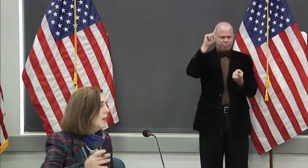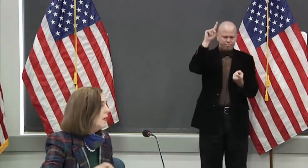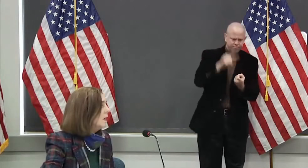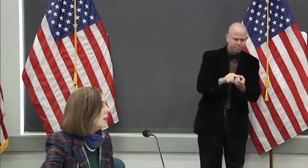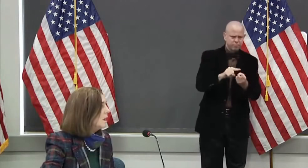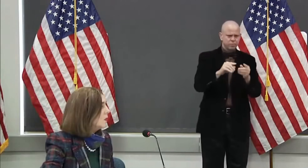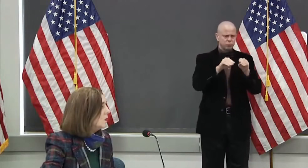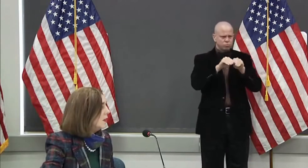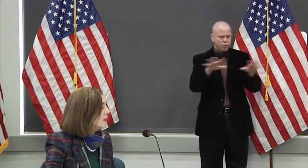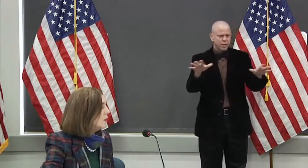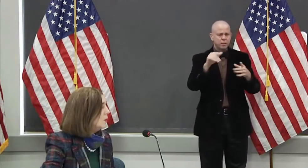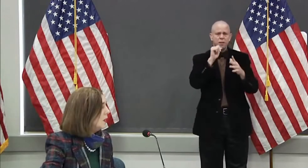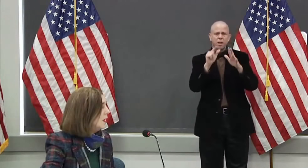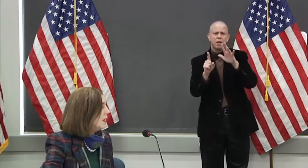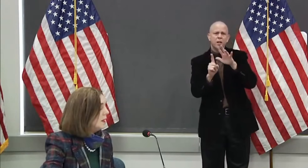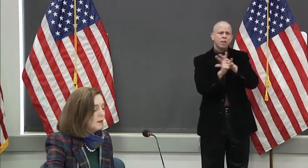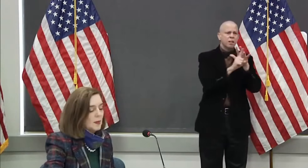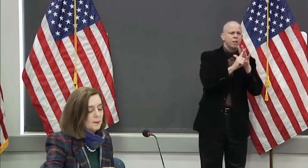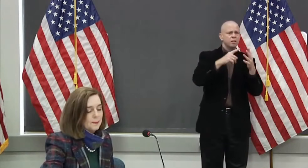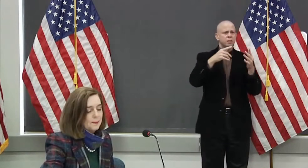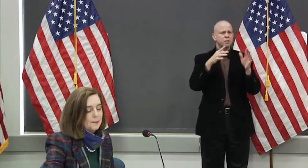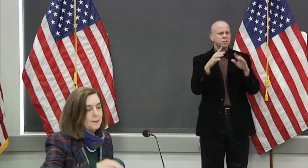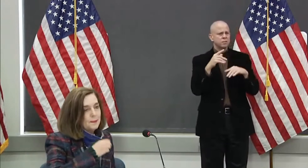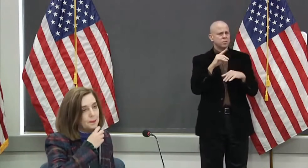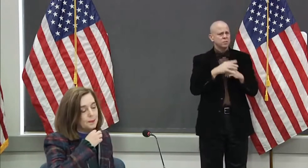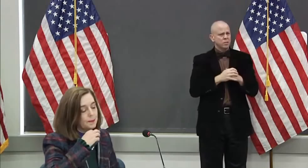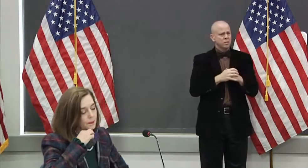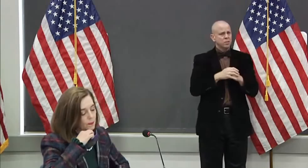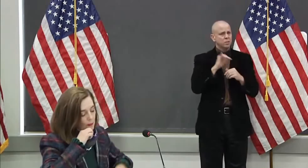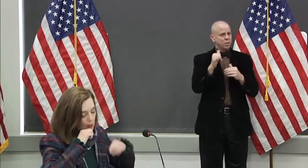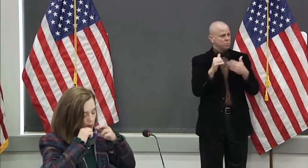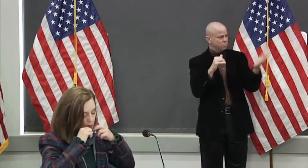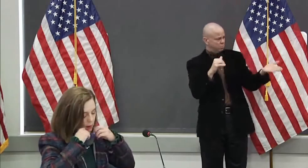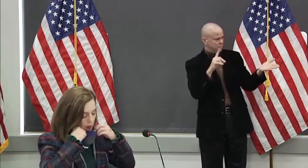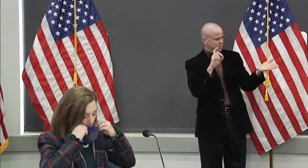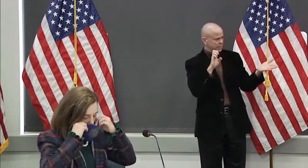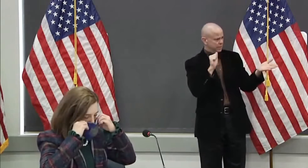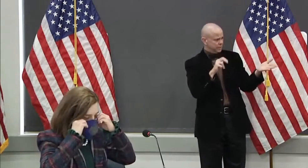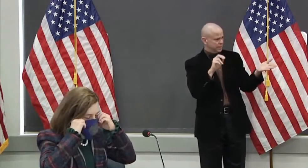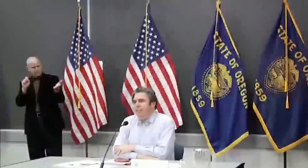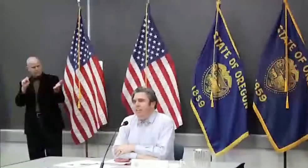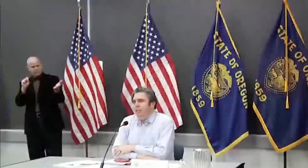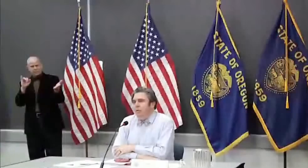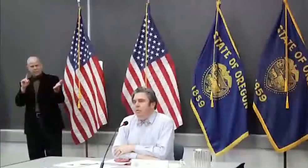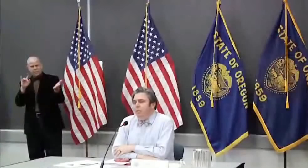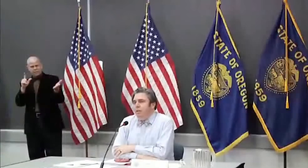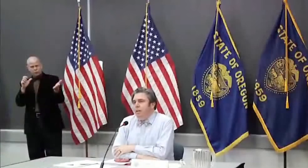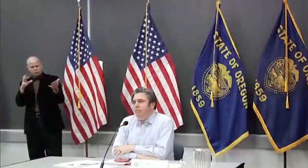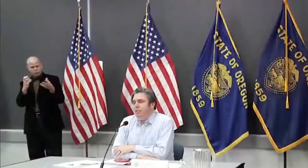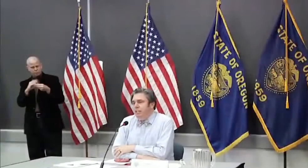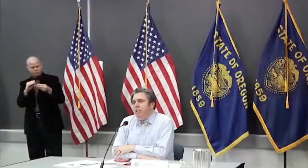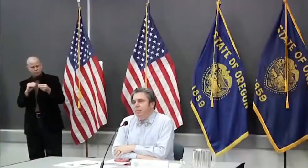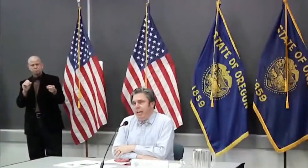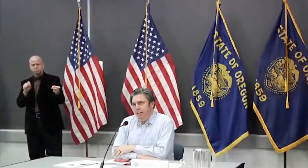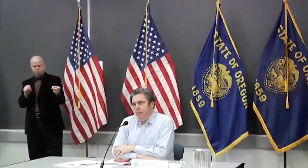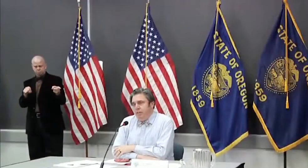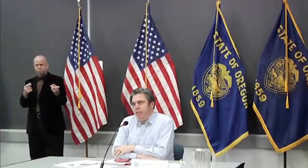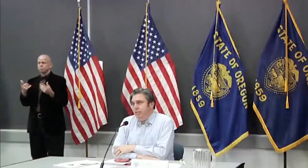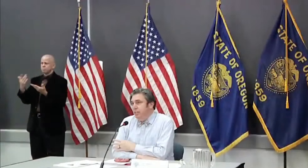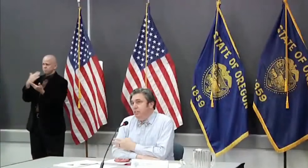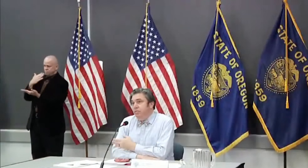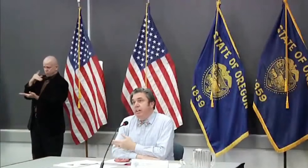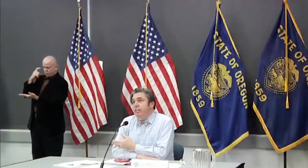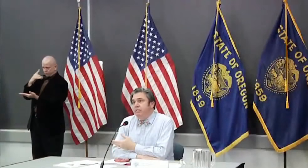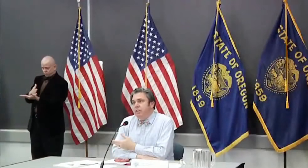challenging. Dr. Seidlinger, do you want to add anything? No, thank you, Governor Brown. I think, changing our